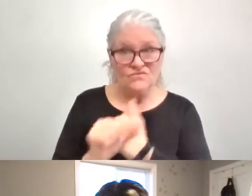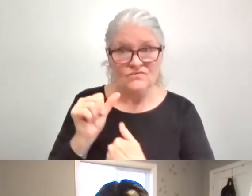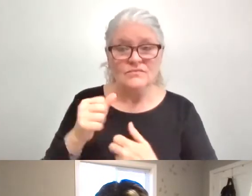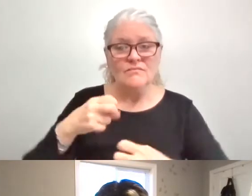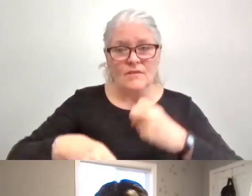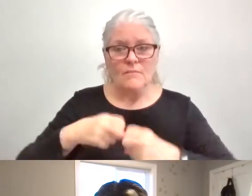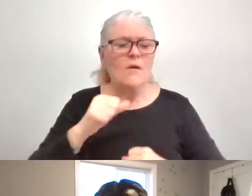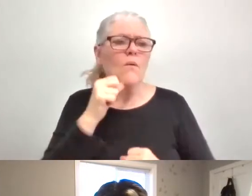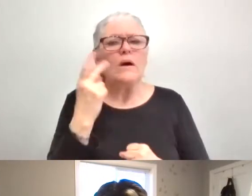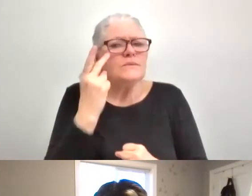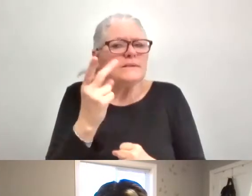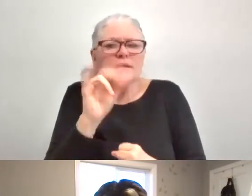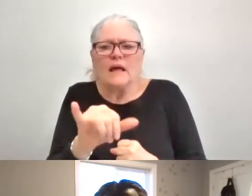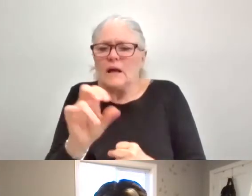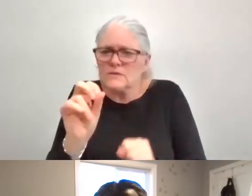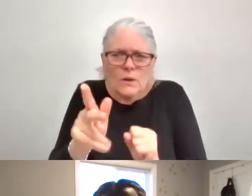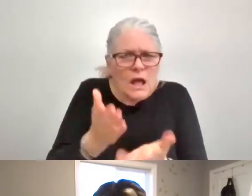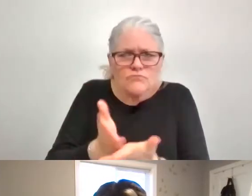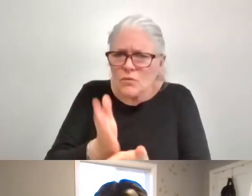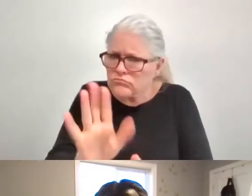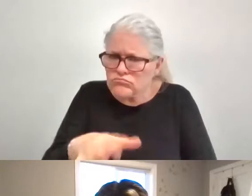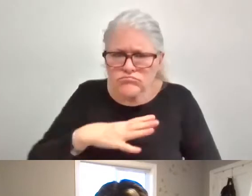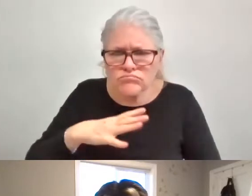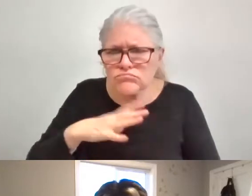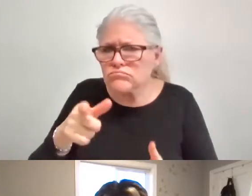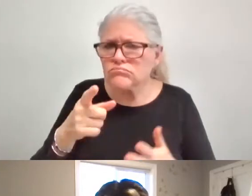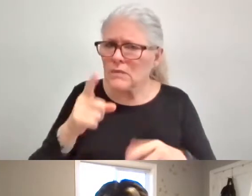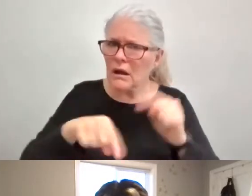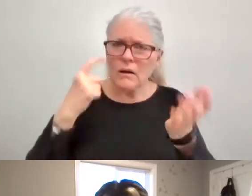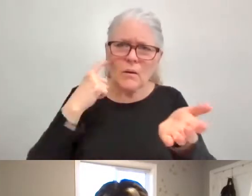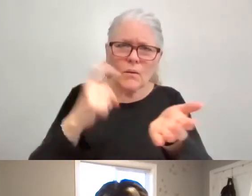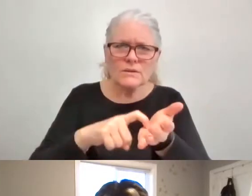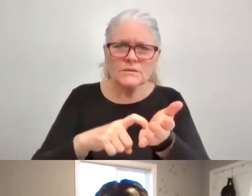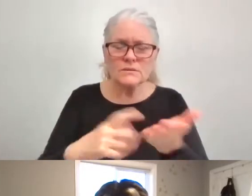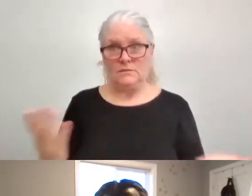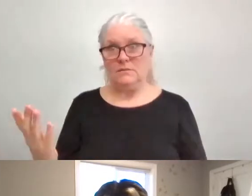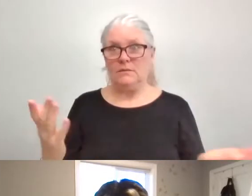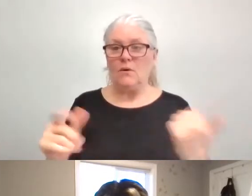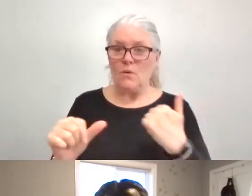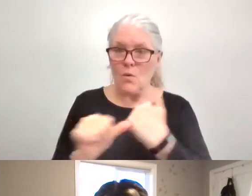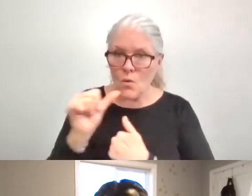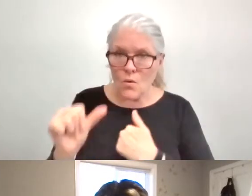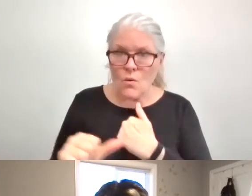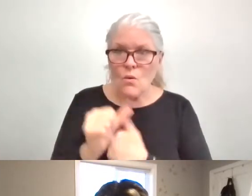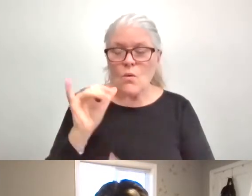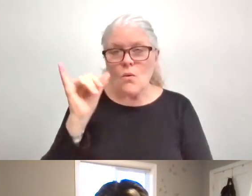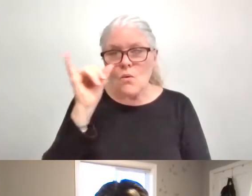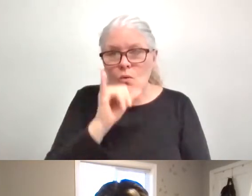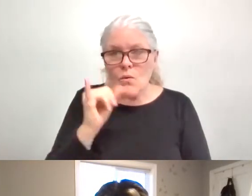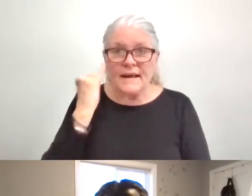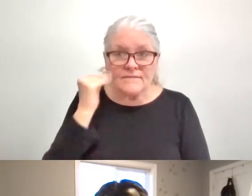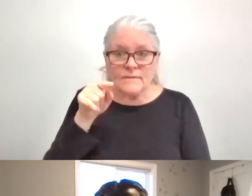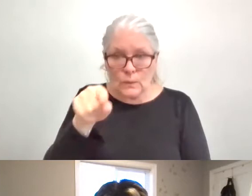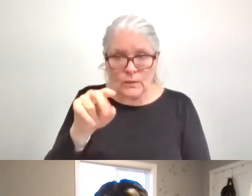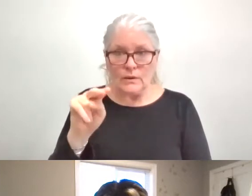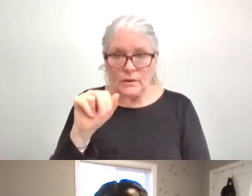I don't see that part of you. It's okay. It's okay. Like, that's dangerous. Because if you're Native, right,